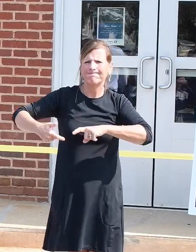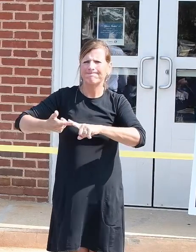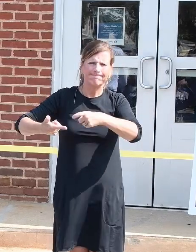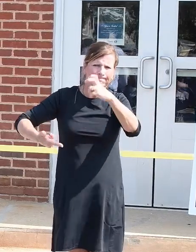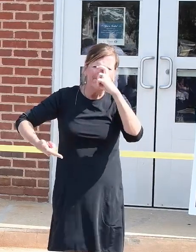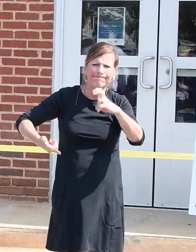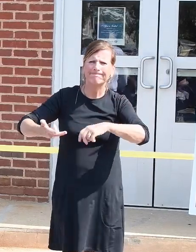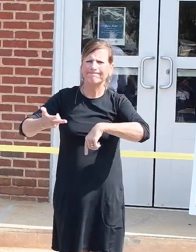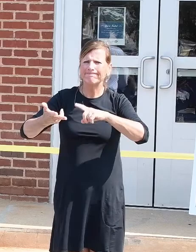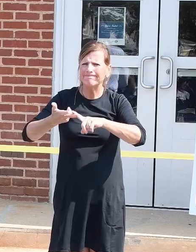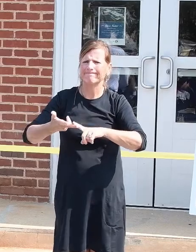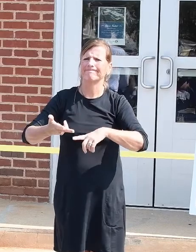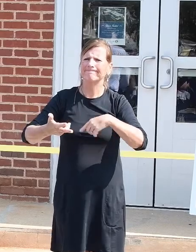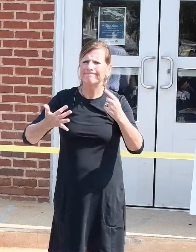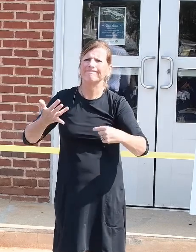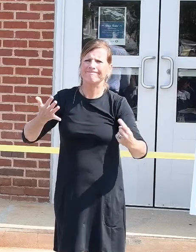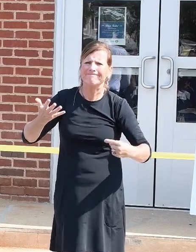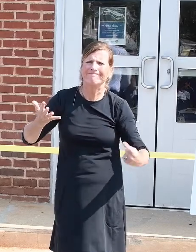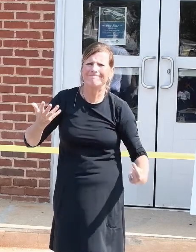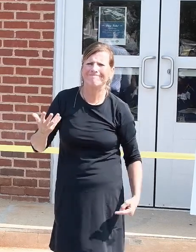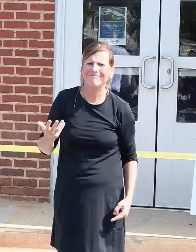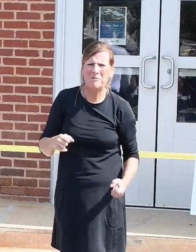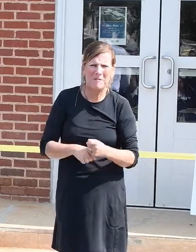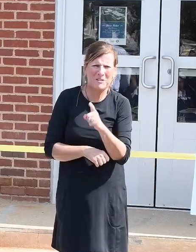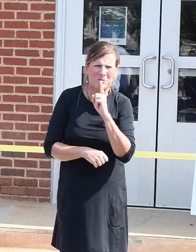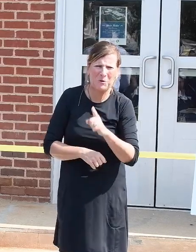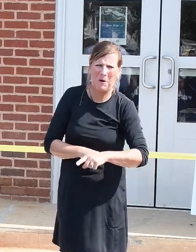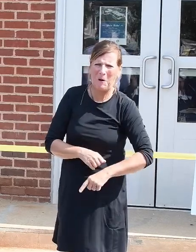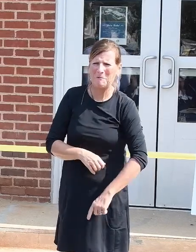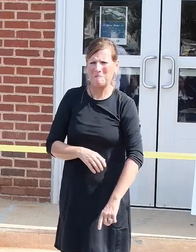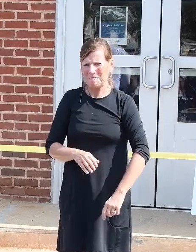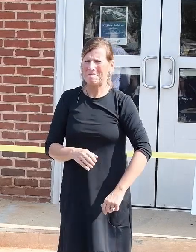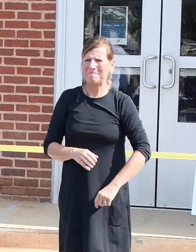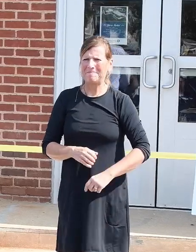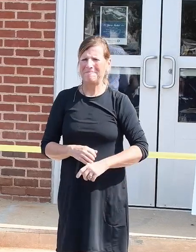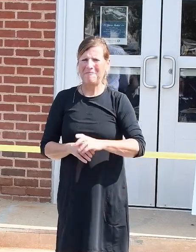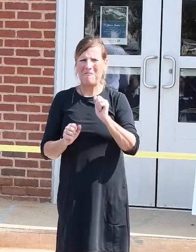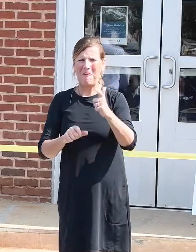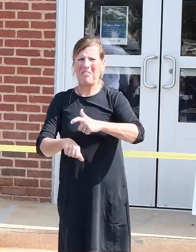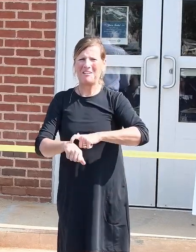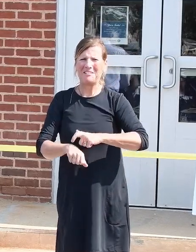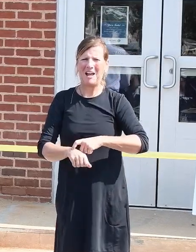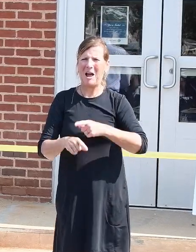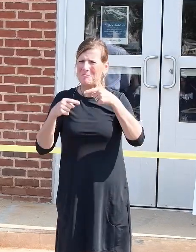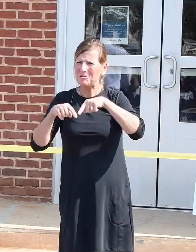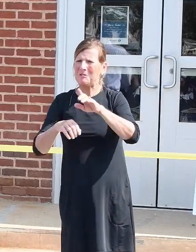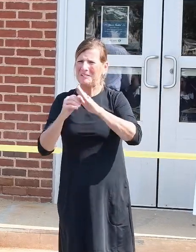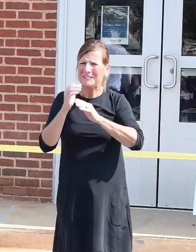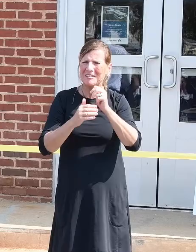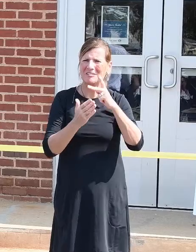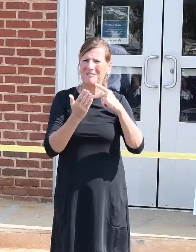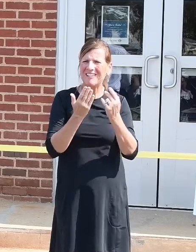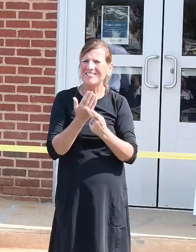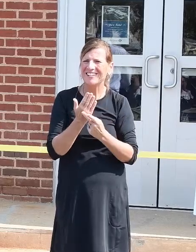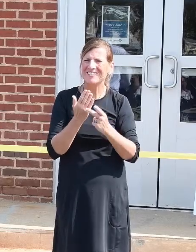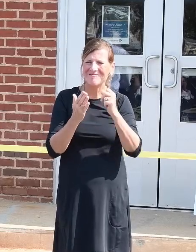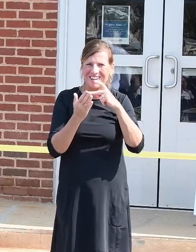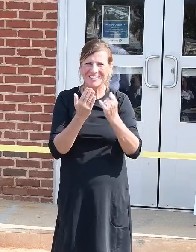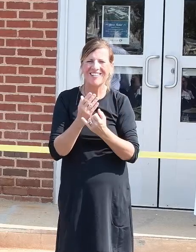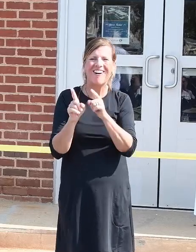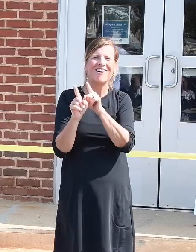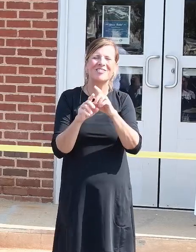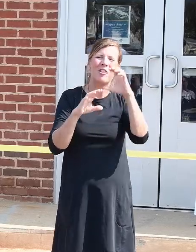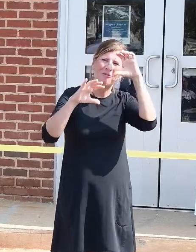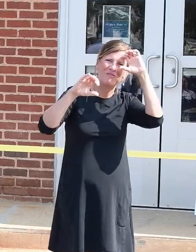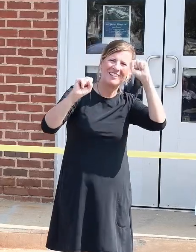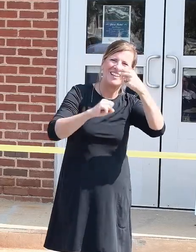strict, very made sure we were in line the whole time and during the construction project. And she's also the president of the